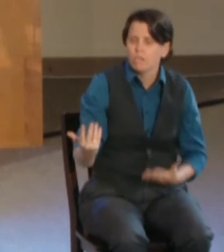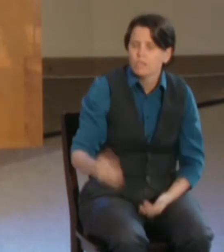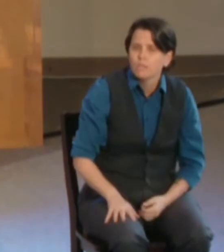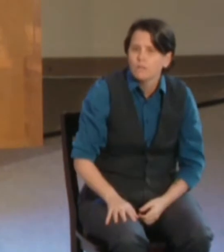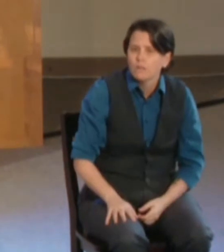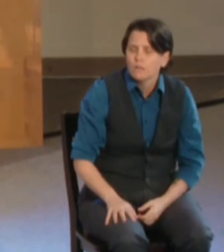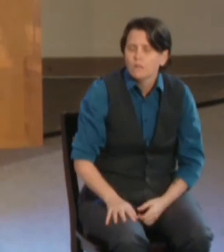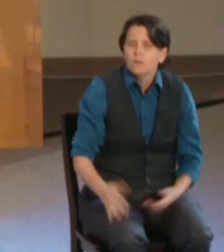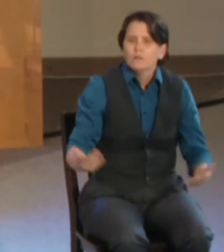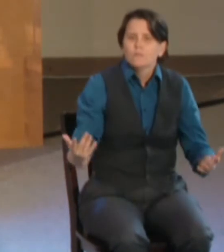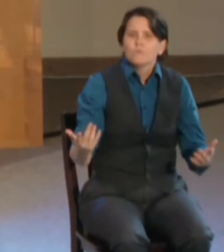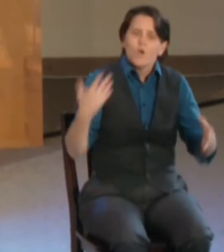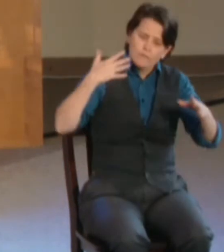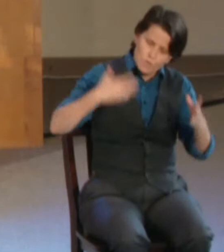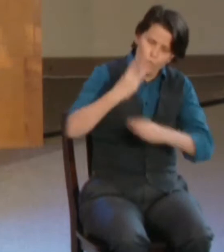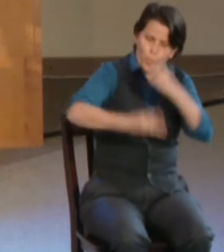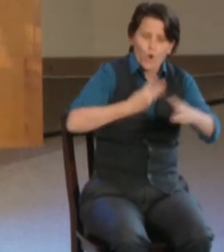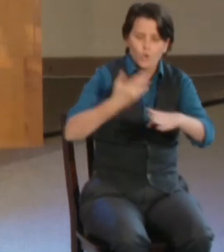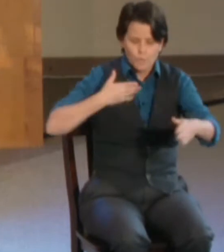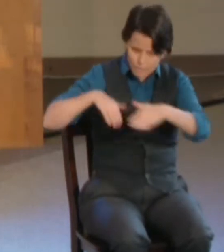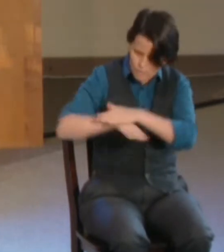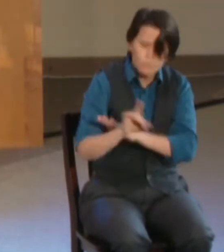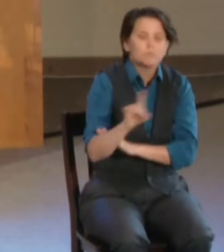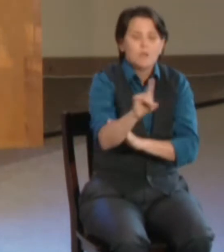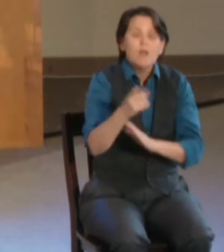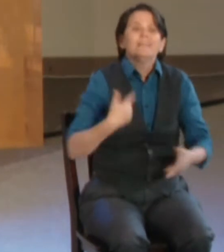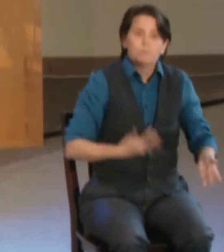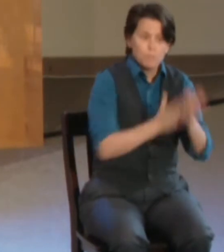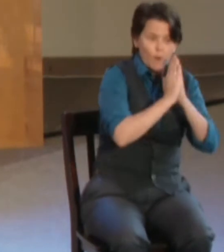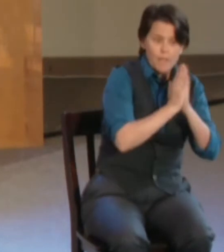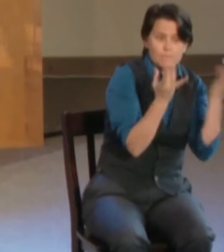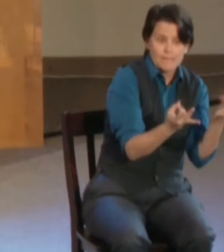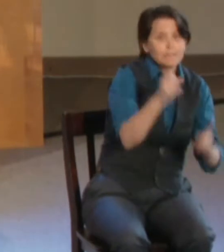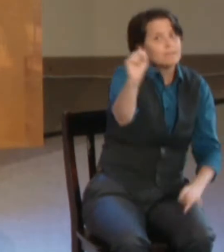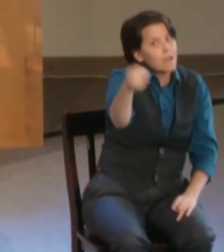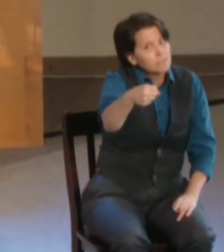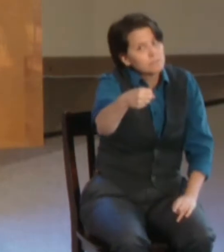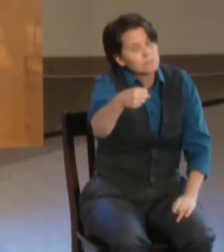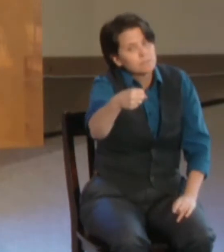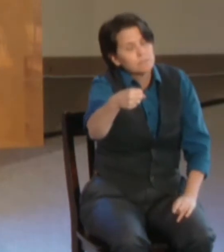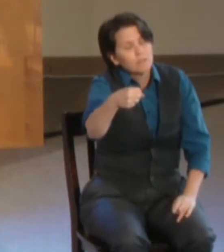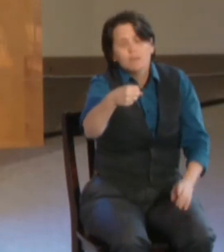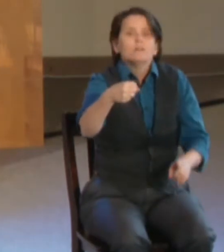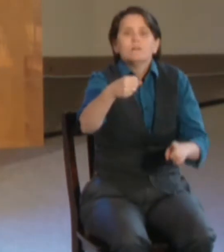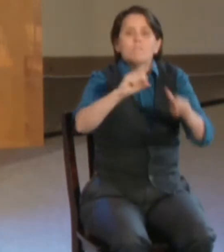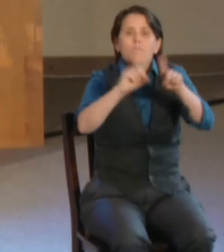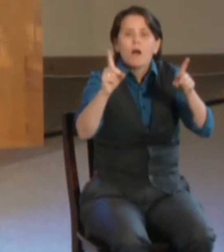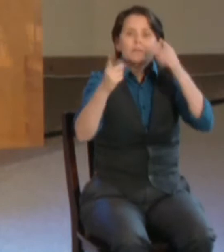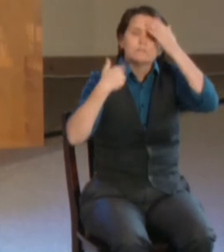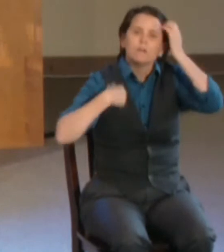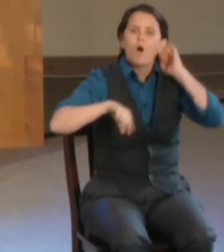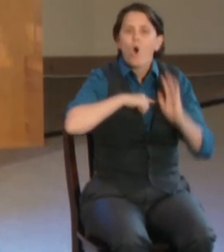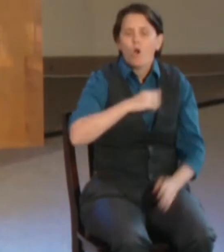Walking in the world as an awakened consciousness means, yes, we pray and meditate. We also look at our